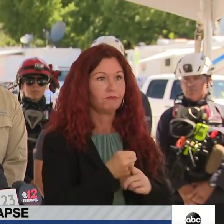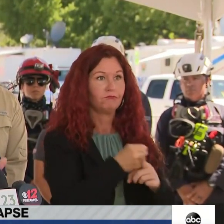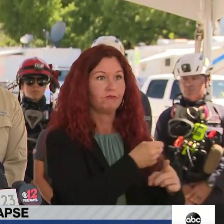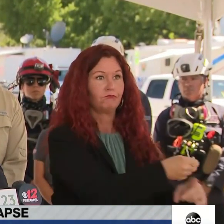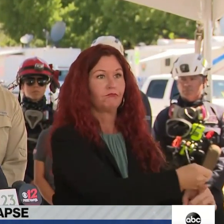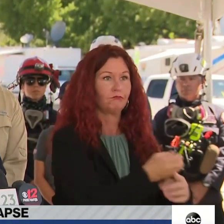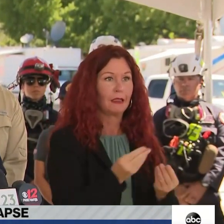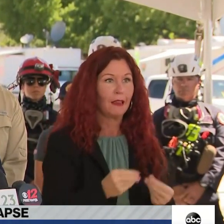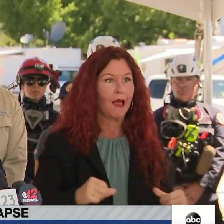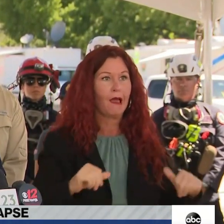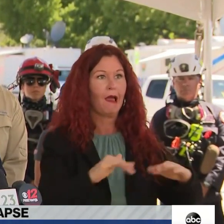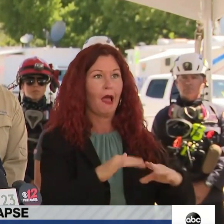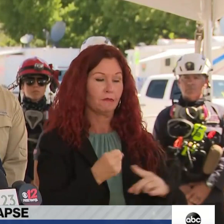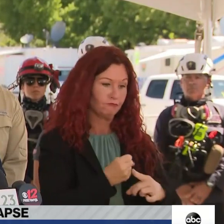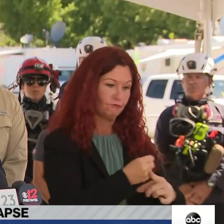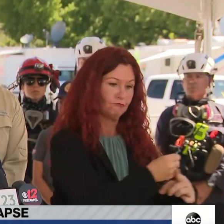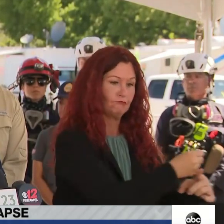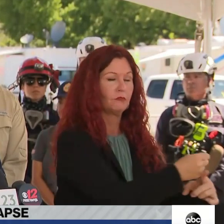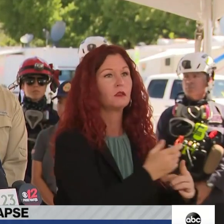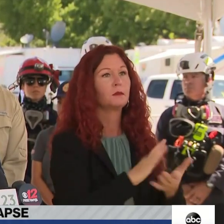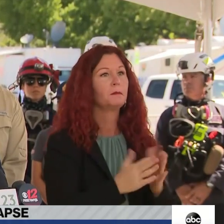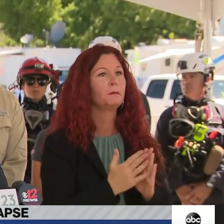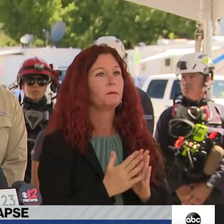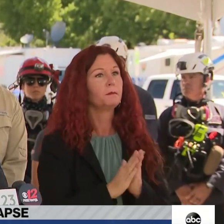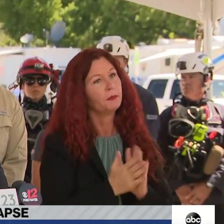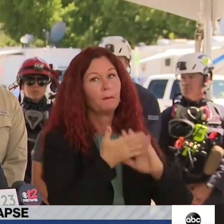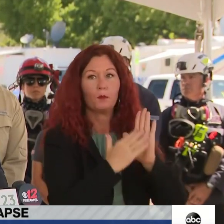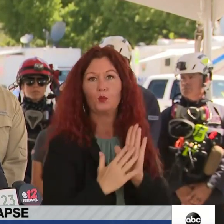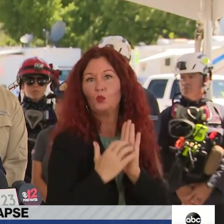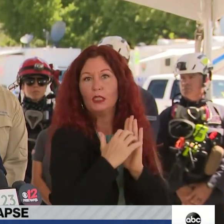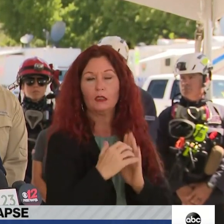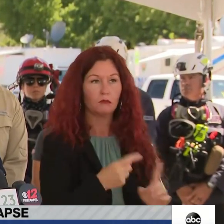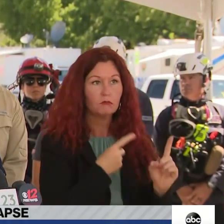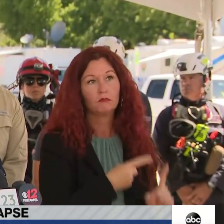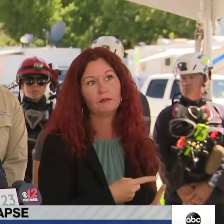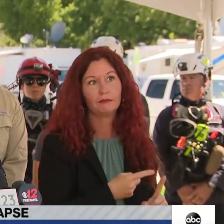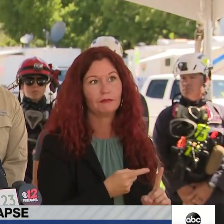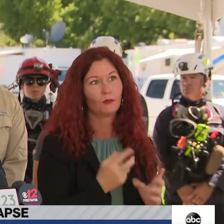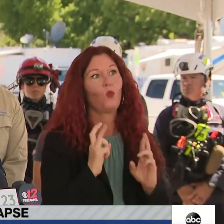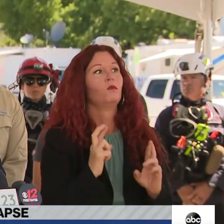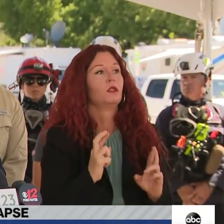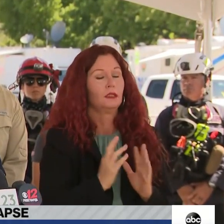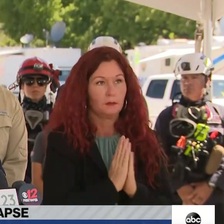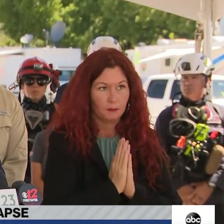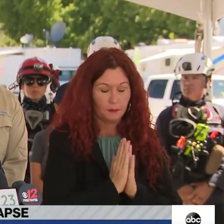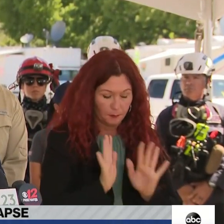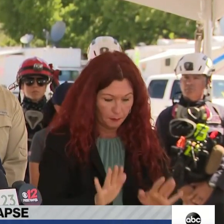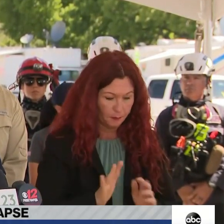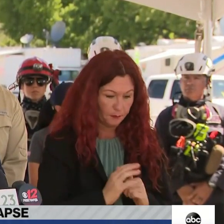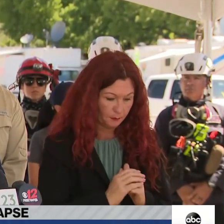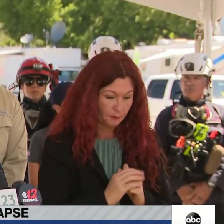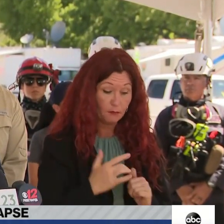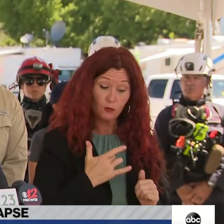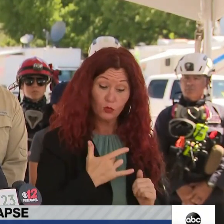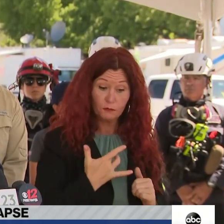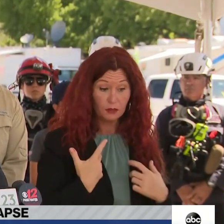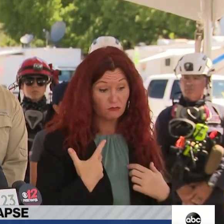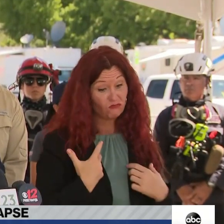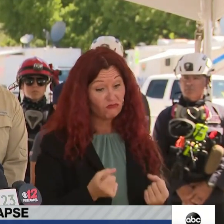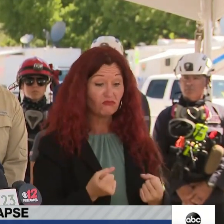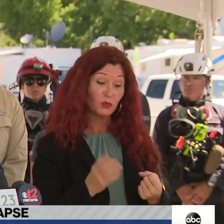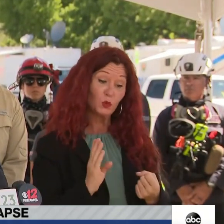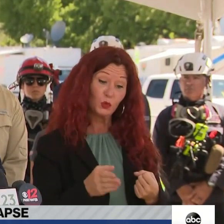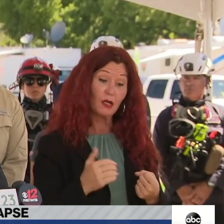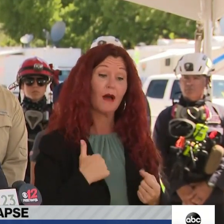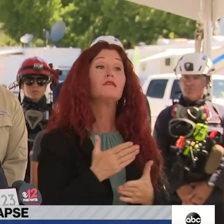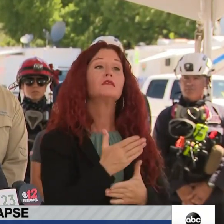But again, these things are just things that we have to watch. But we do feel pretty confident that we are going to be experiencing at least